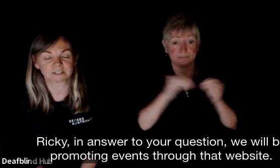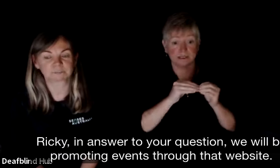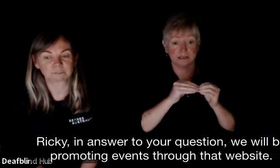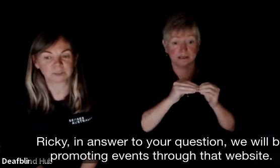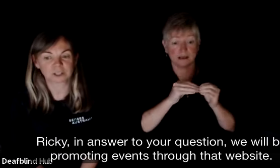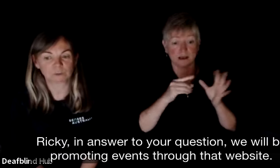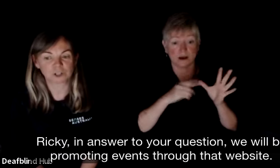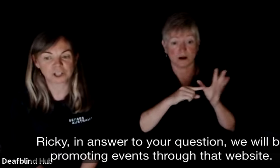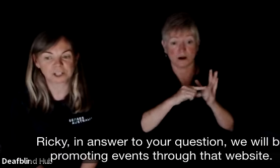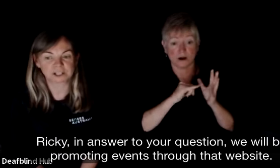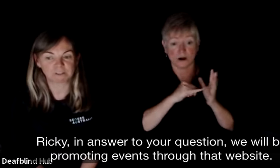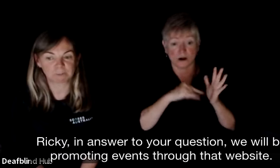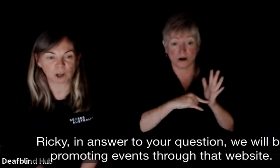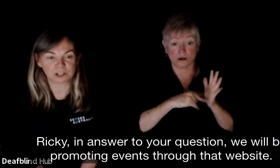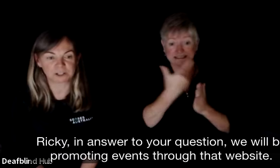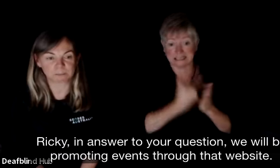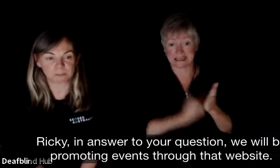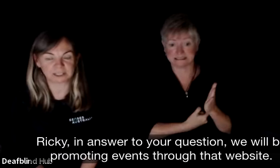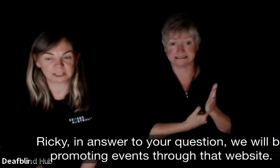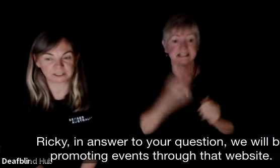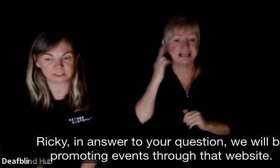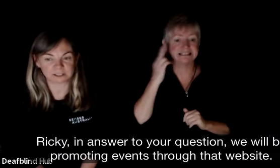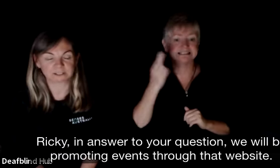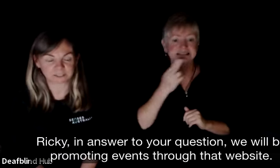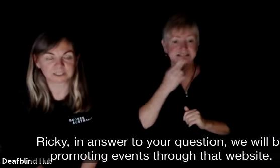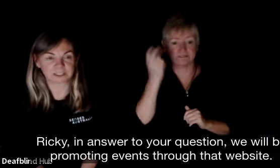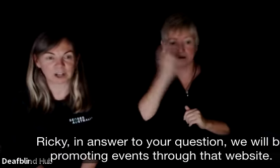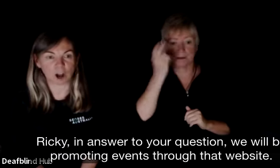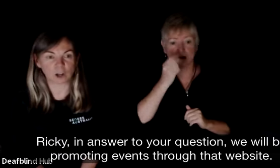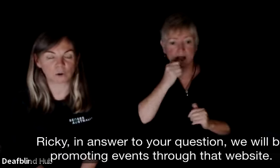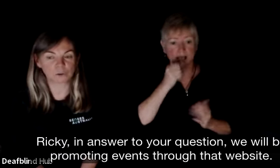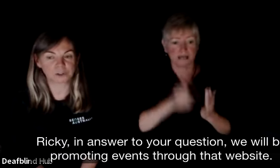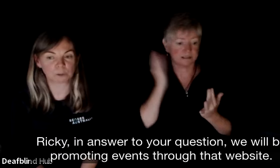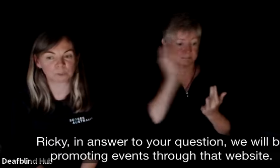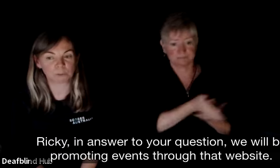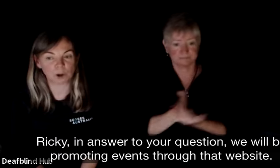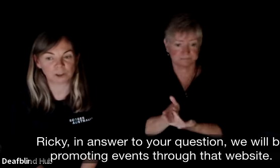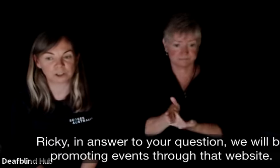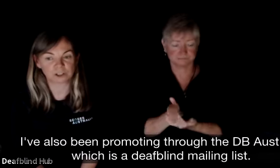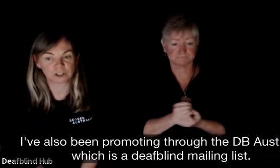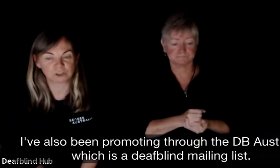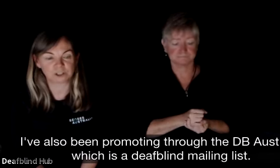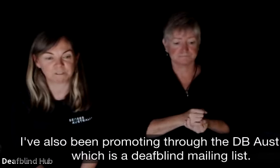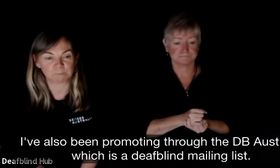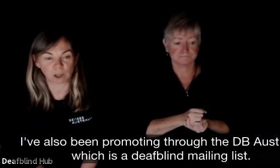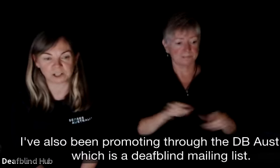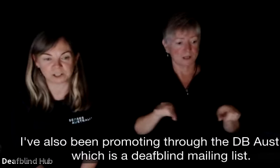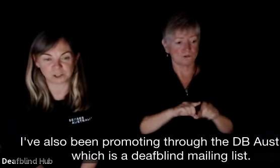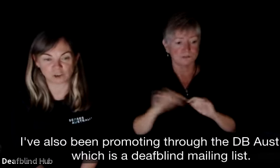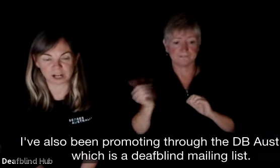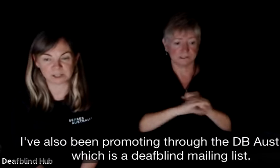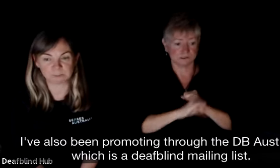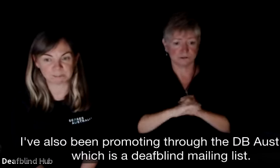list, which is a deafblind mailing list. I also promoted to